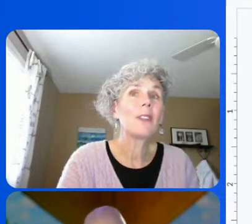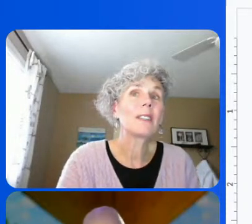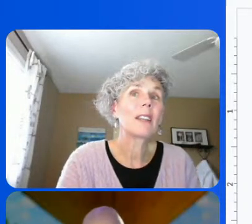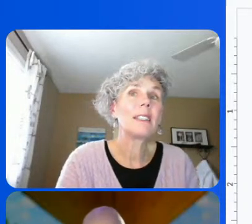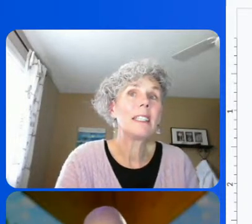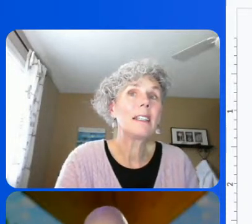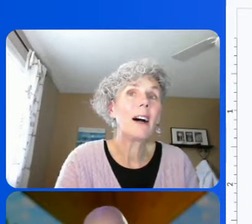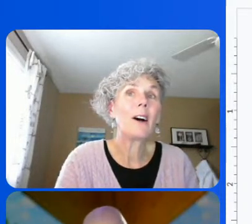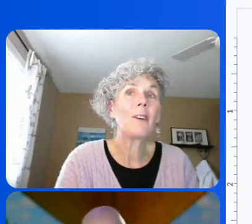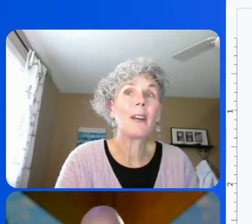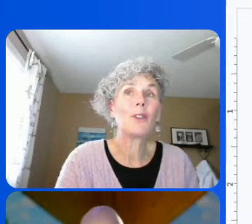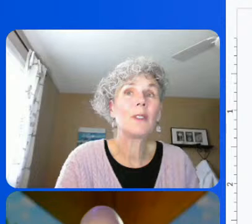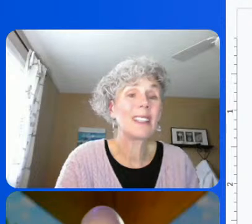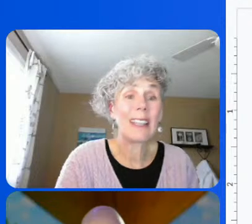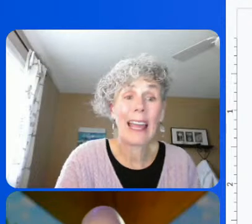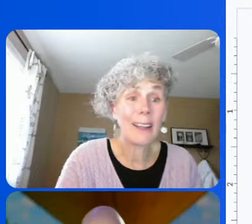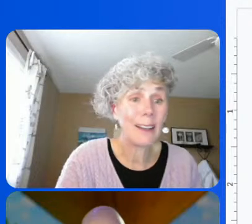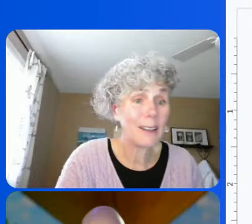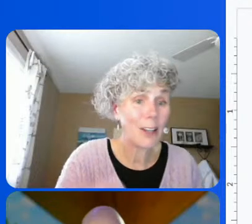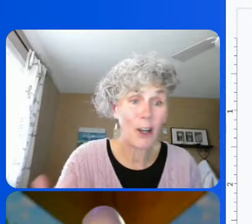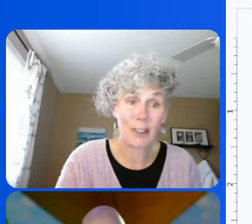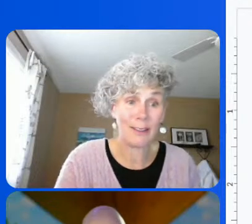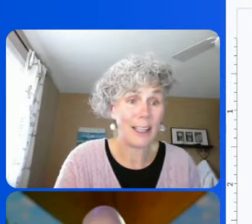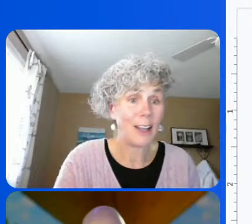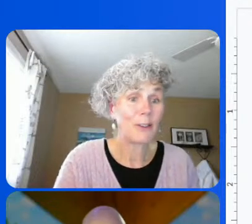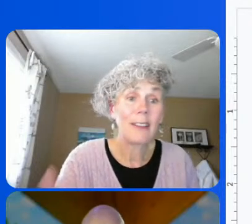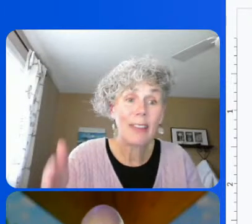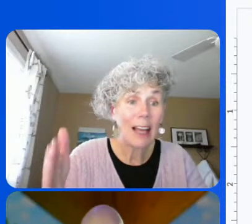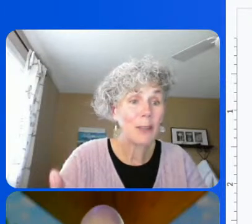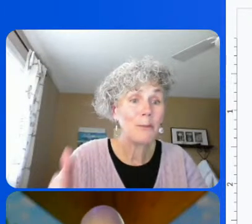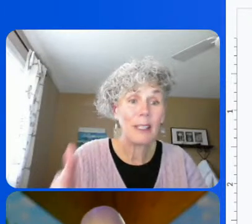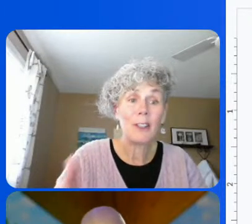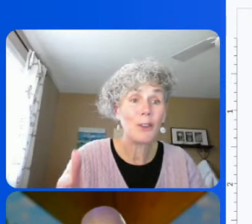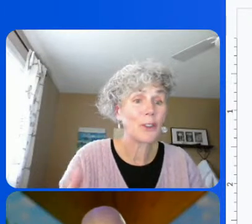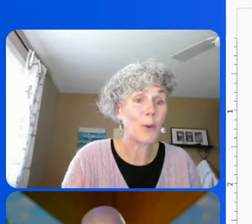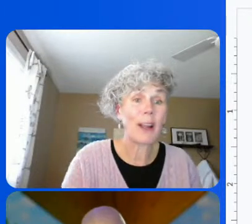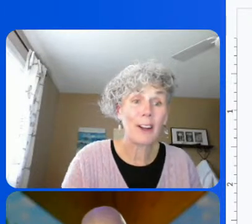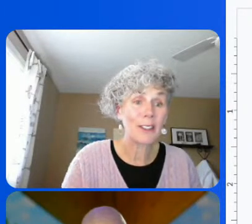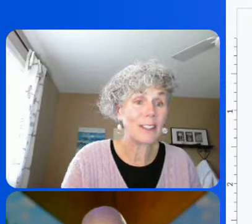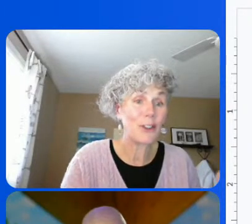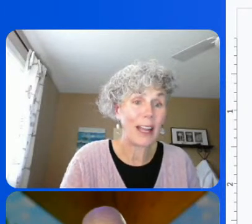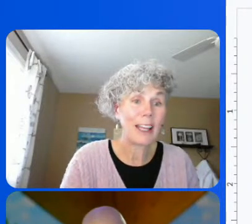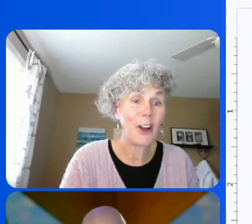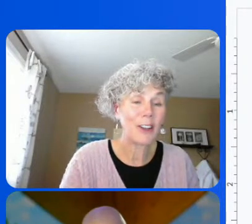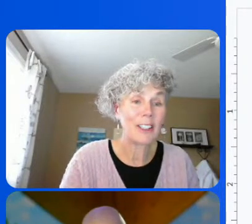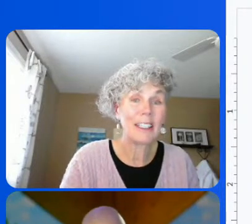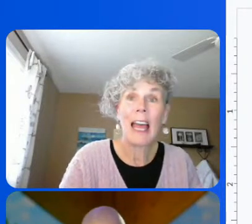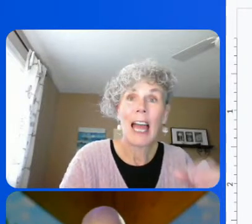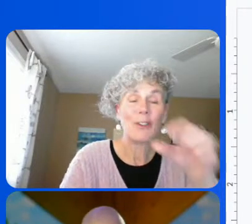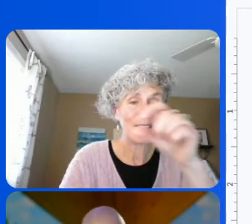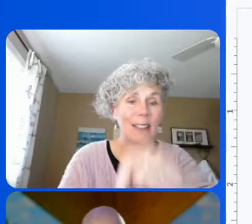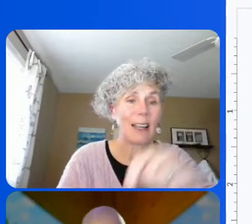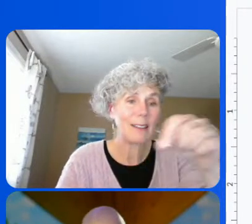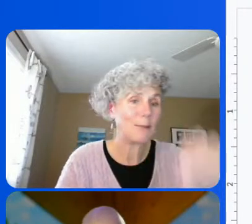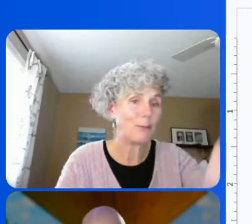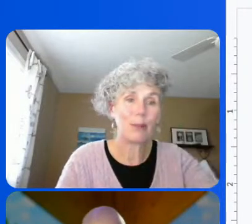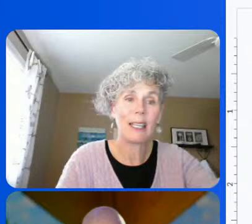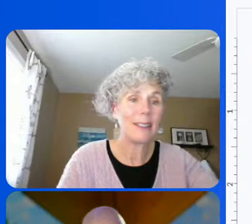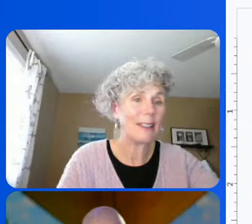this idea of using an egg carton, right? That can be your squares as your egg carton, and just place